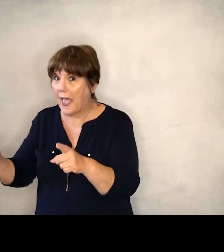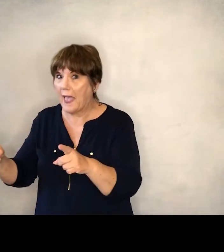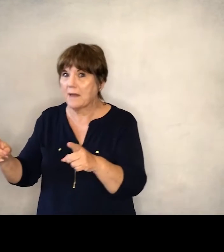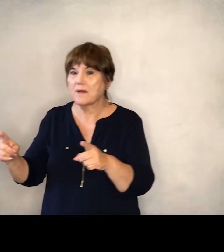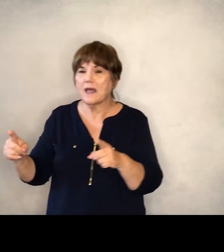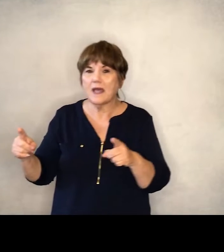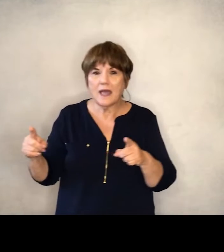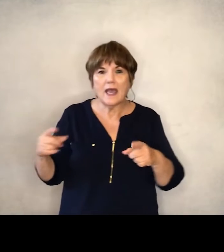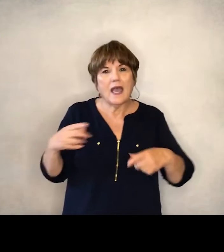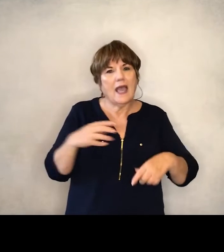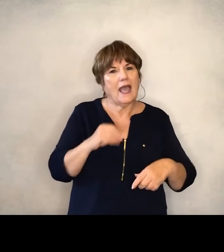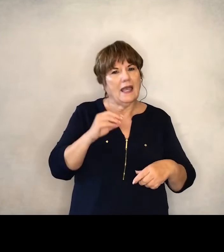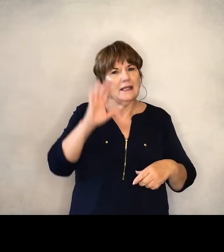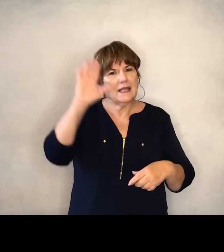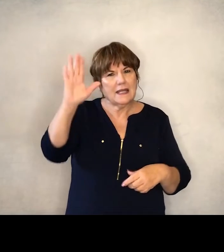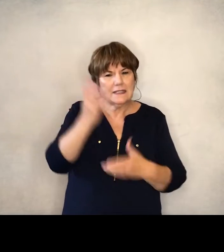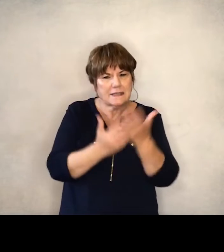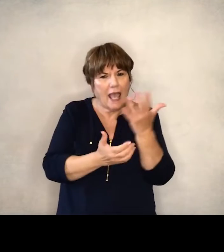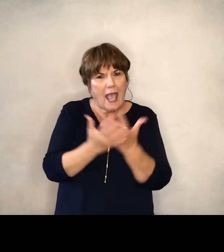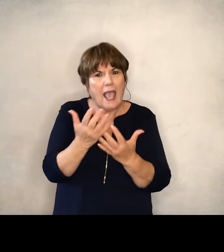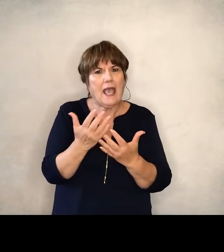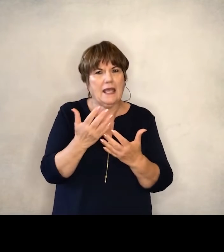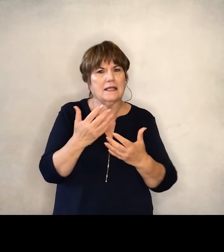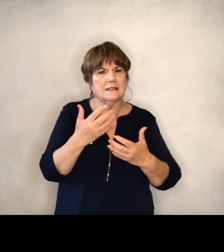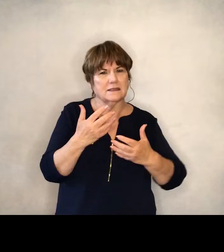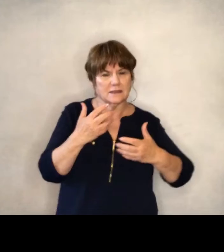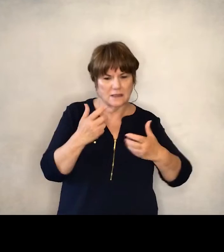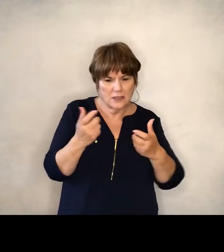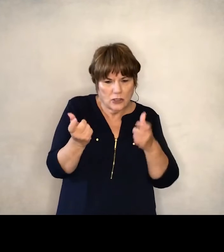strong hands so that His purpose is accomplished.